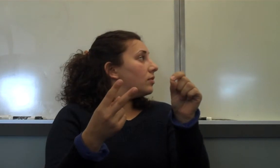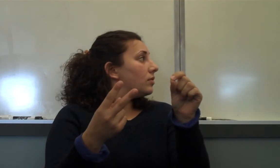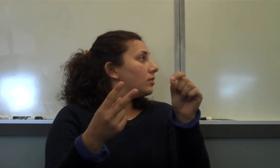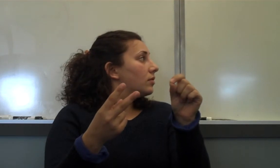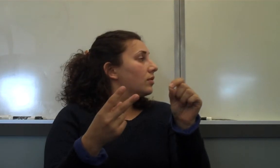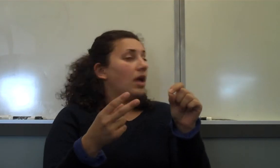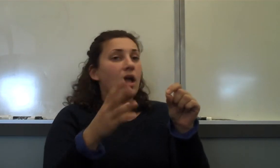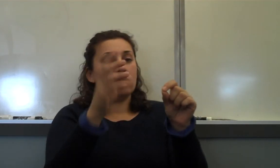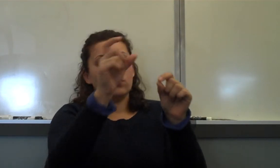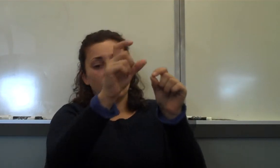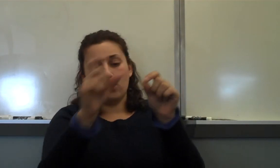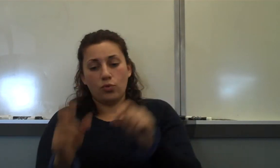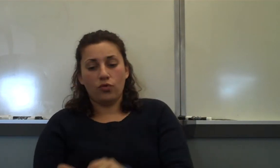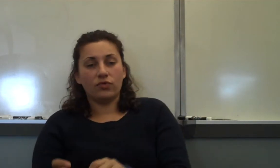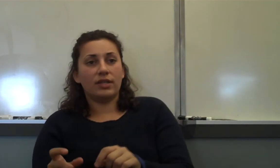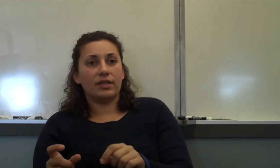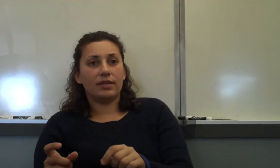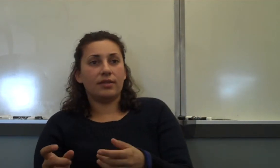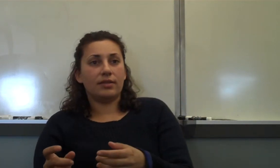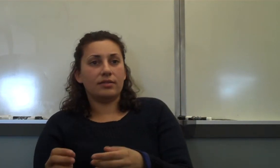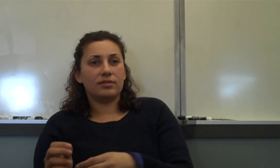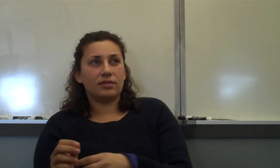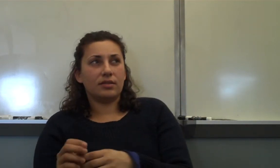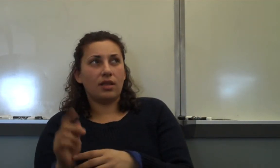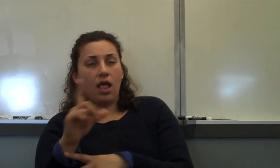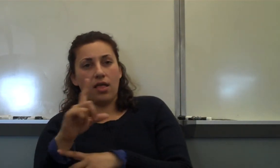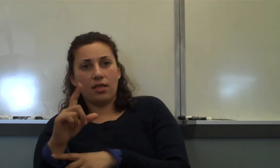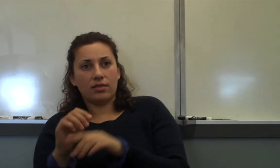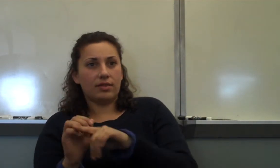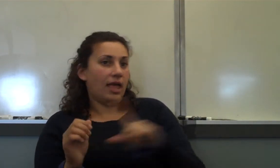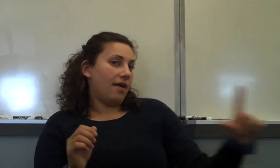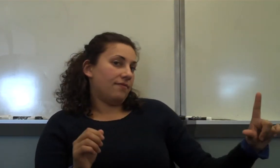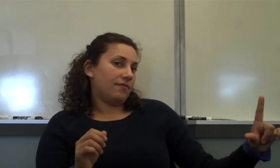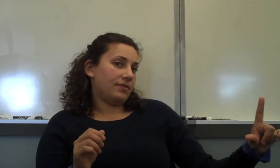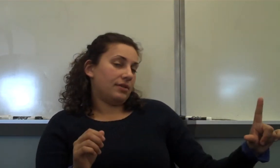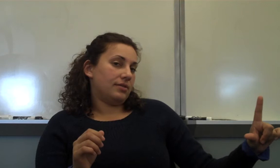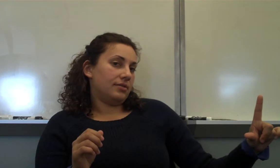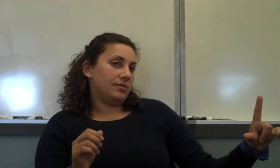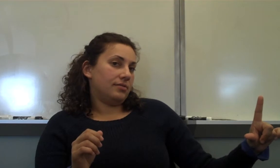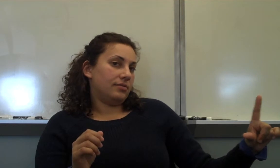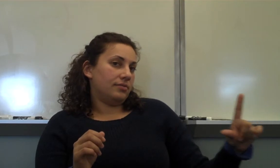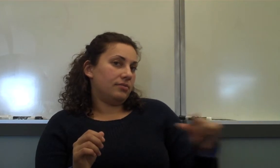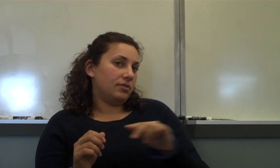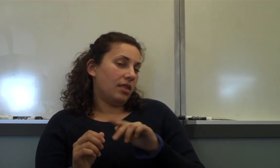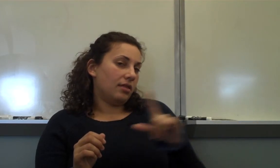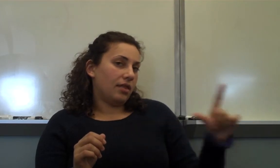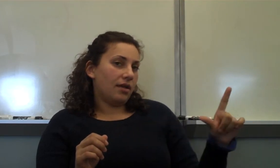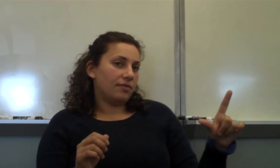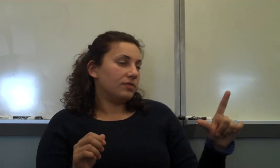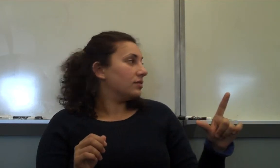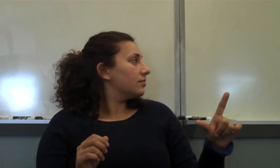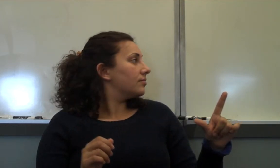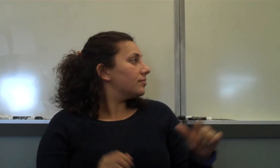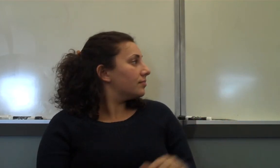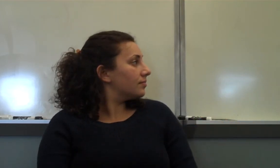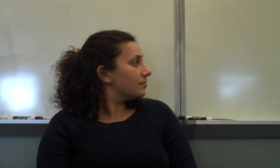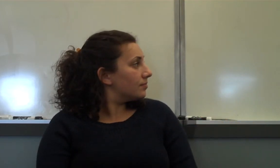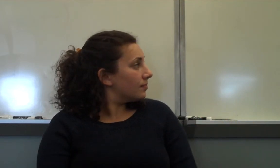moved it to the left, this way. So it becomes 0.027. So what you